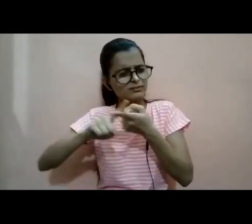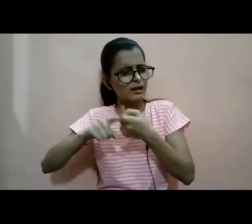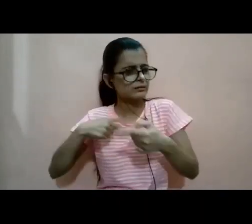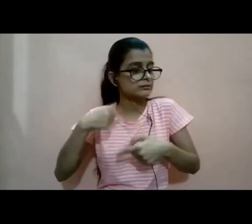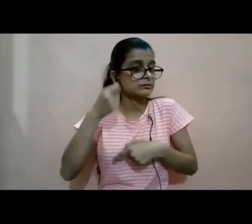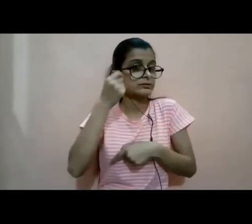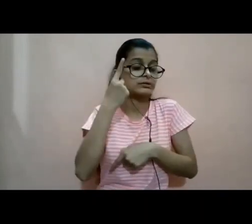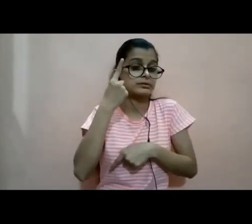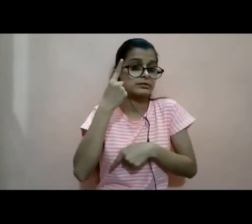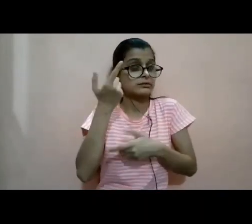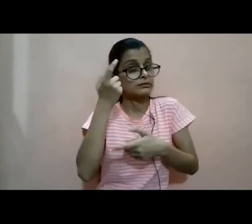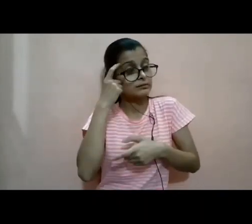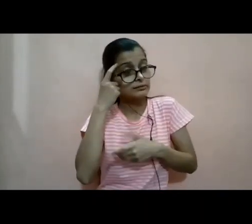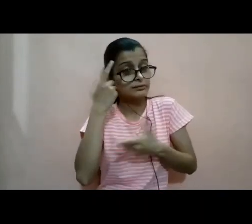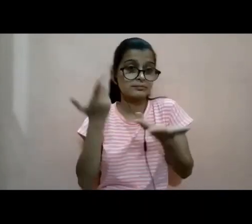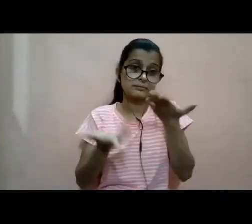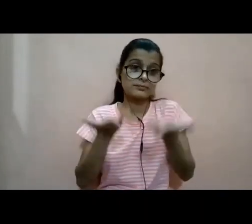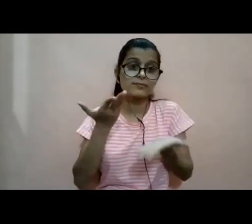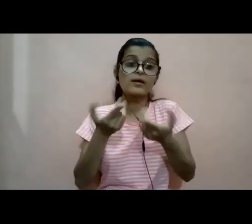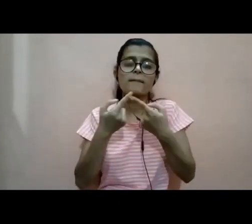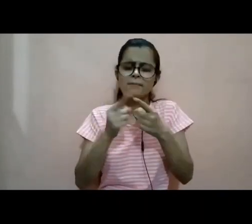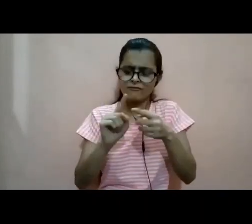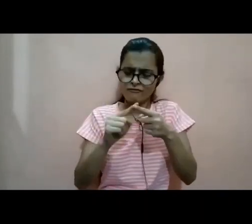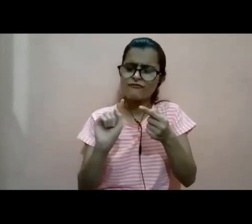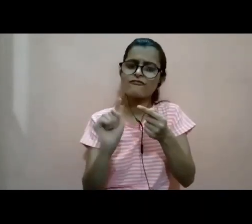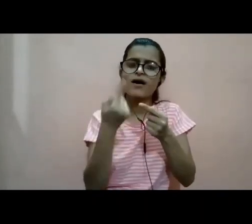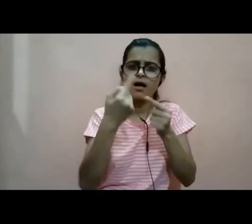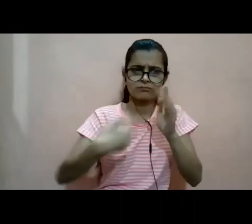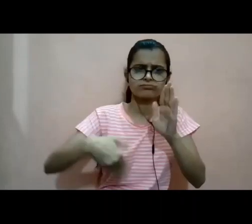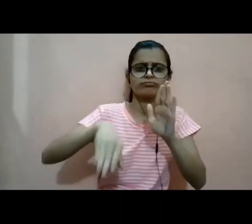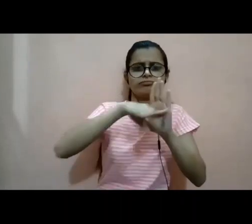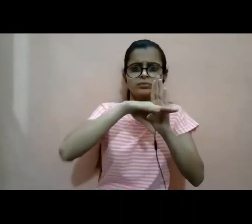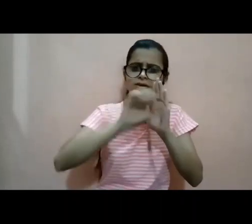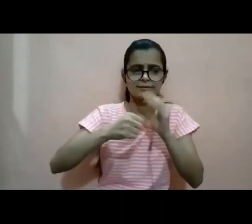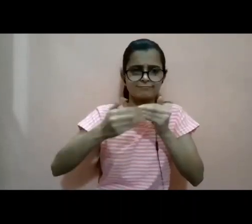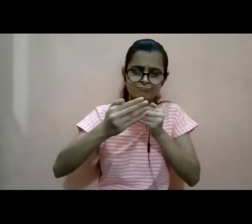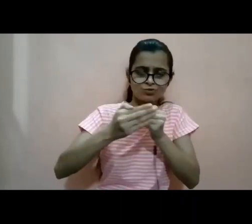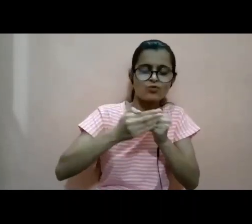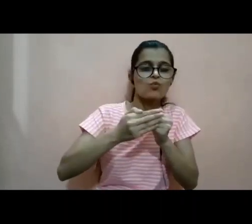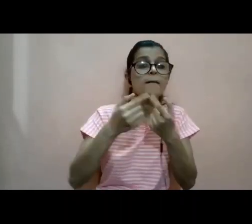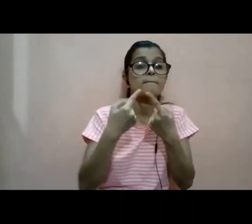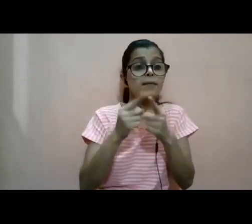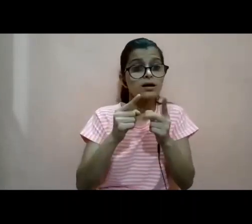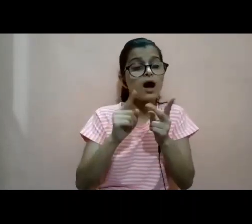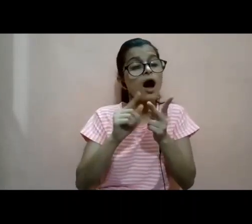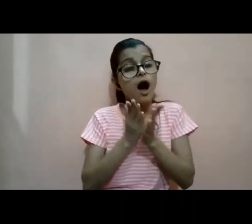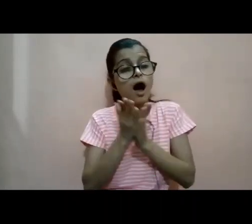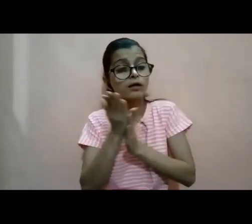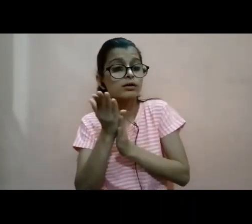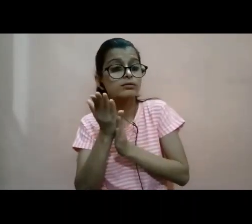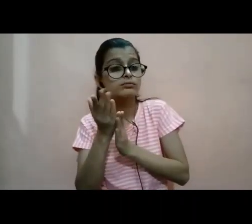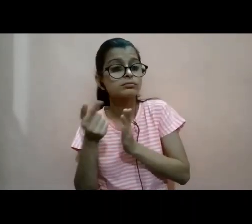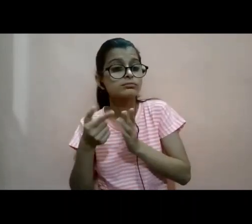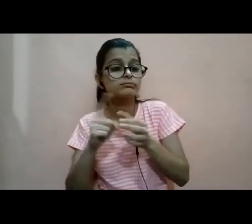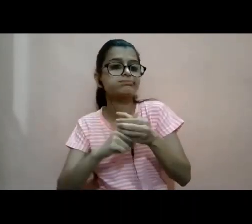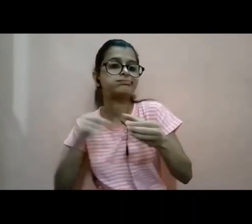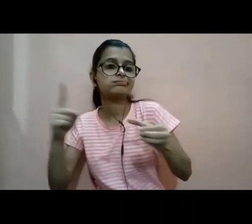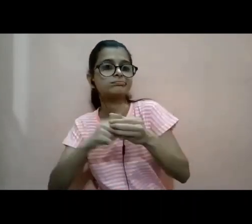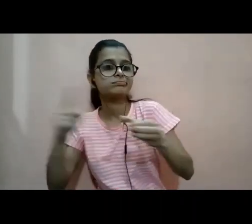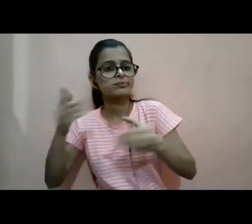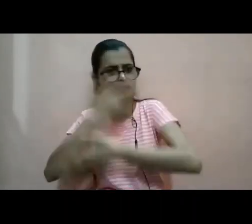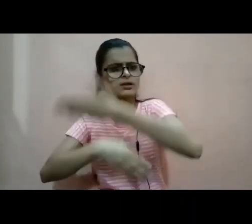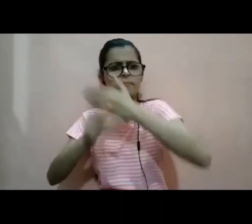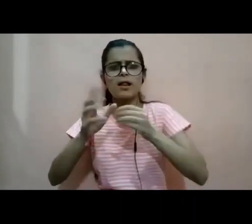so first thing, at one level we are close, on the other level we are excluded.